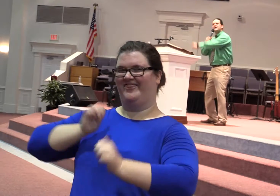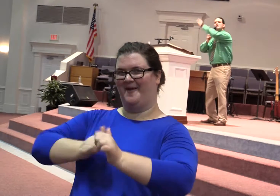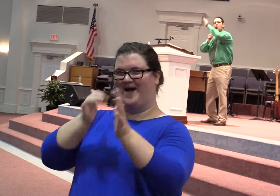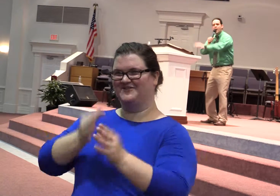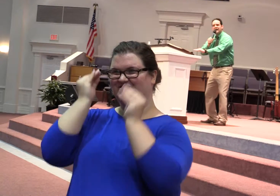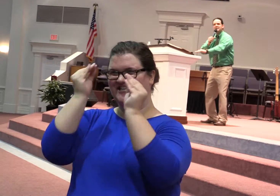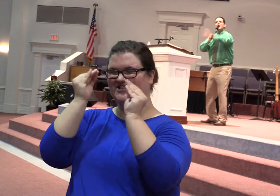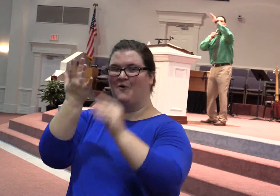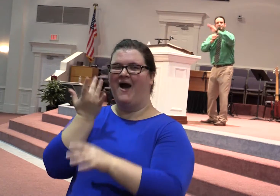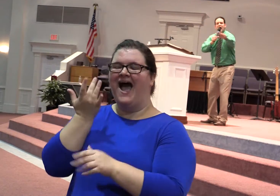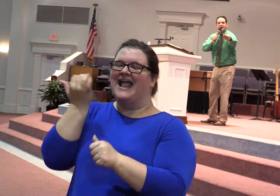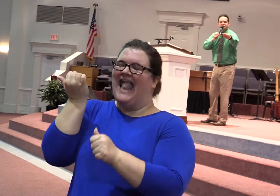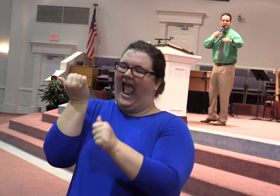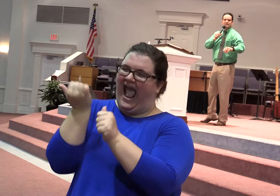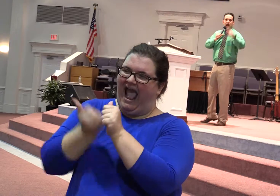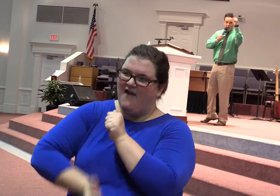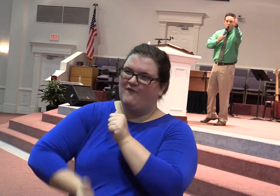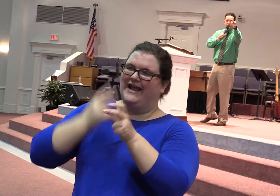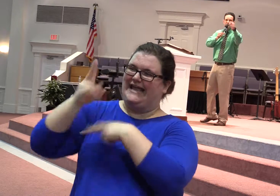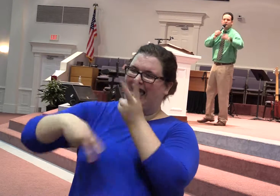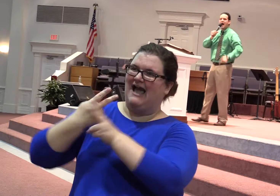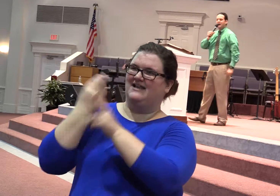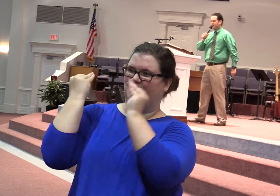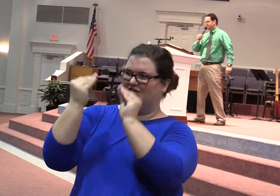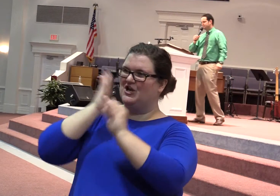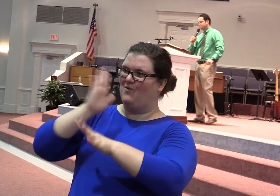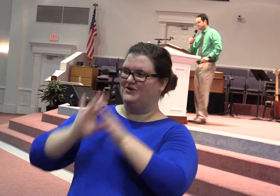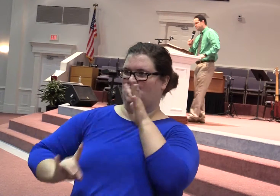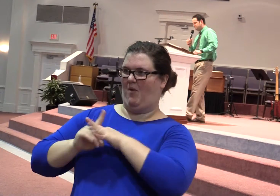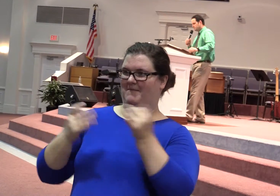every wind of doctrine, according to the Bible.